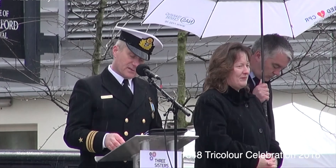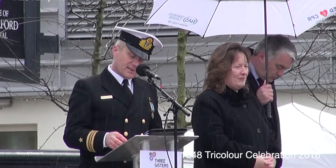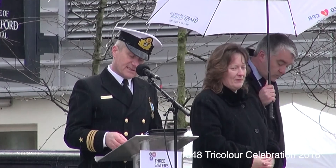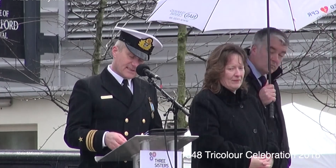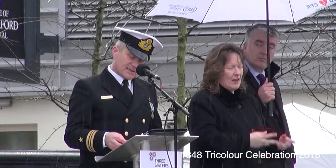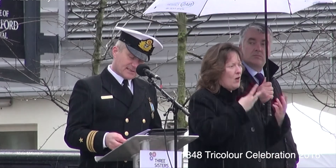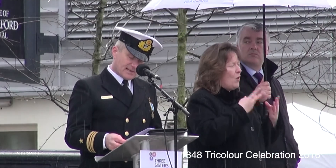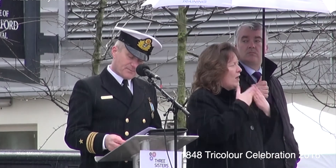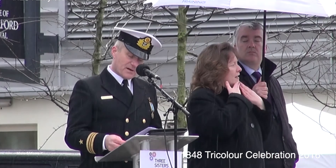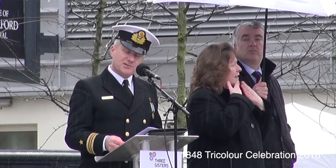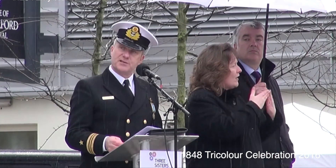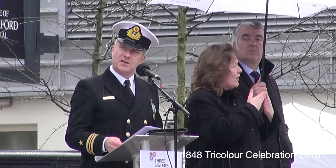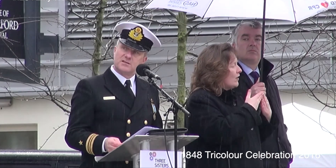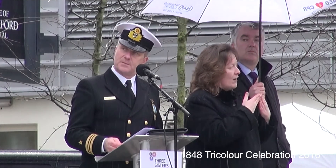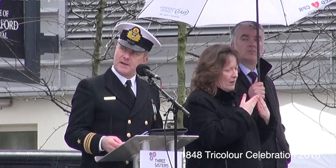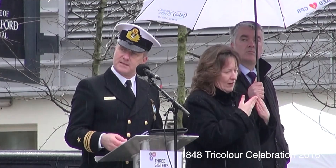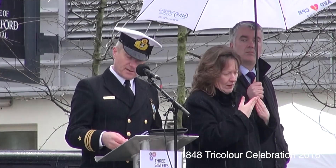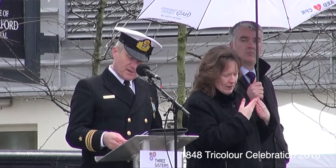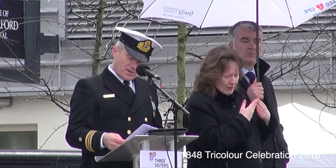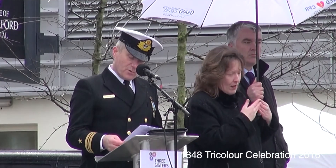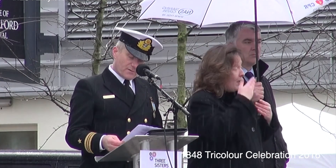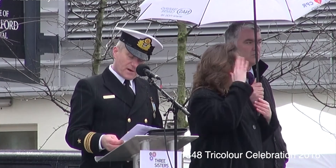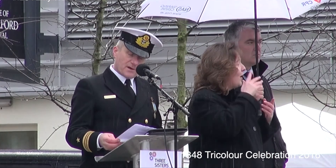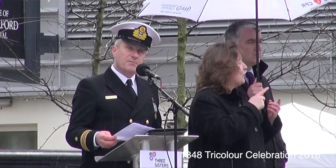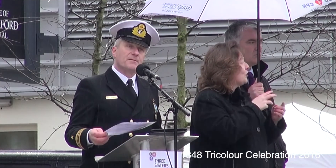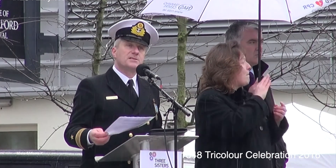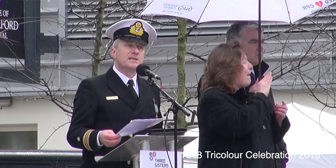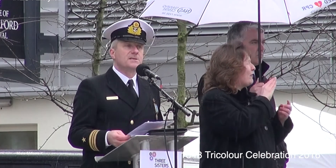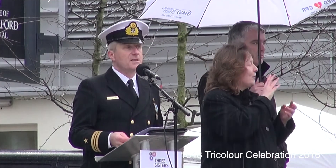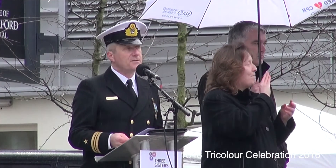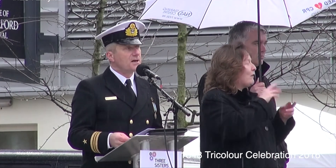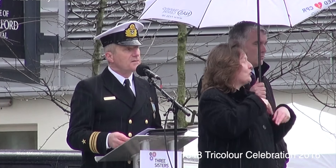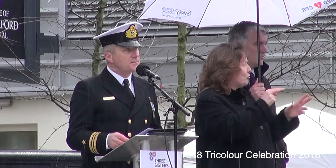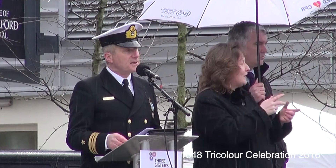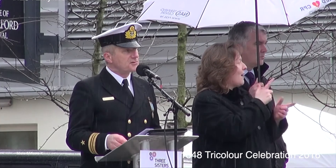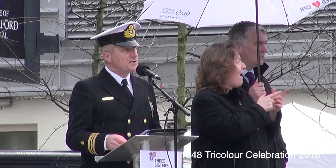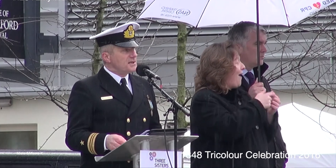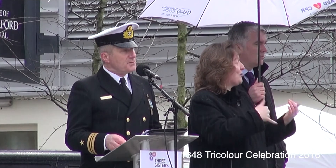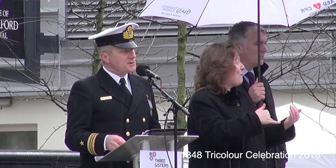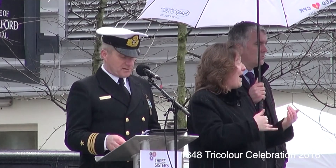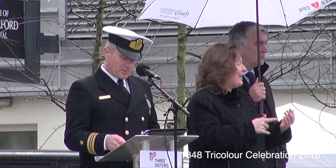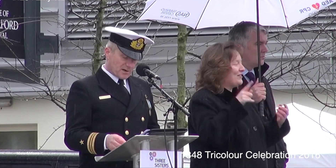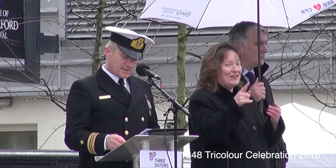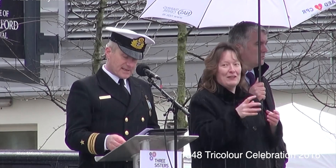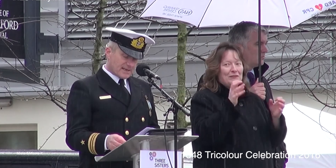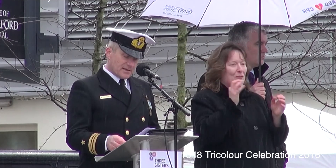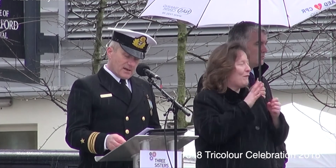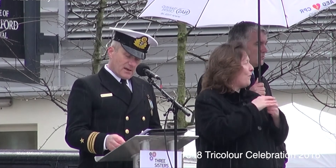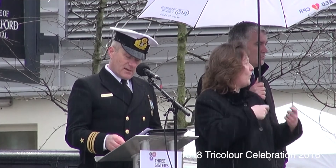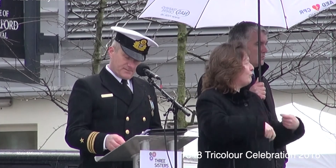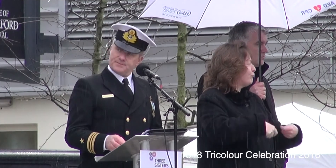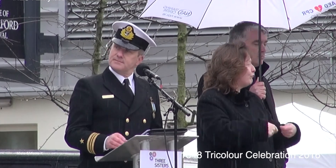I would also like to thank the Barrack Street Concert Band, who were very, very professional in the delivery of the military music required today.